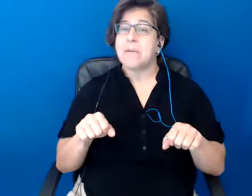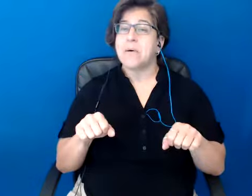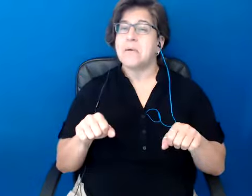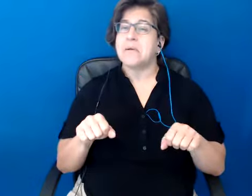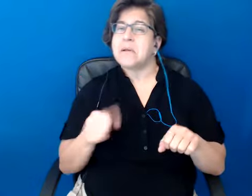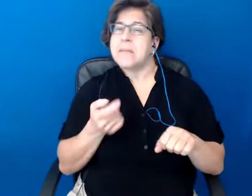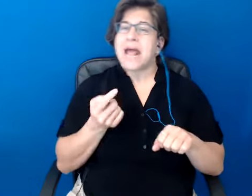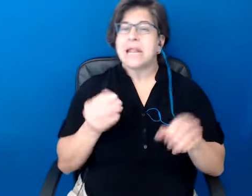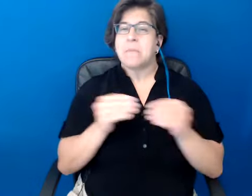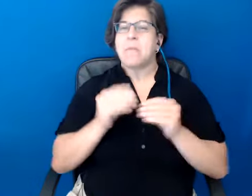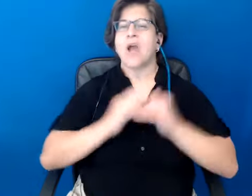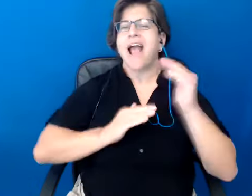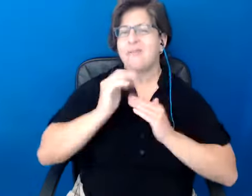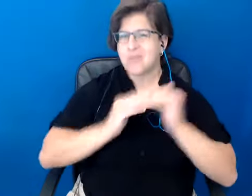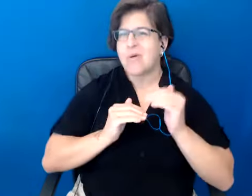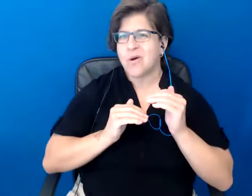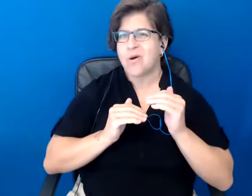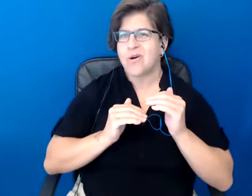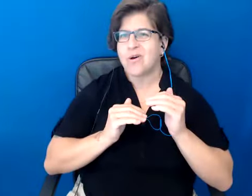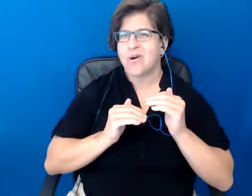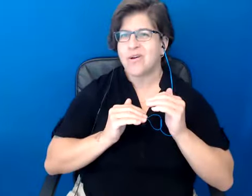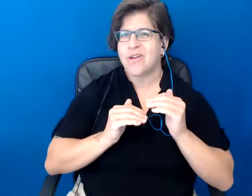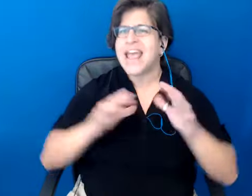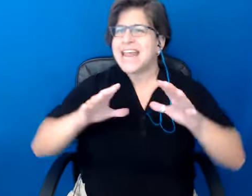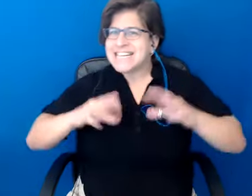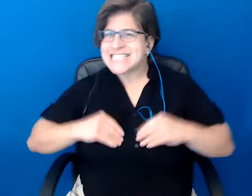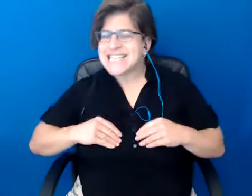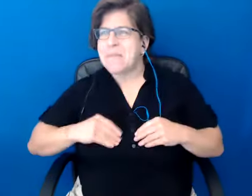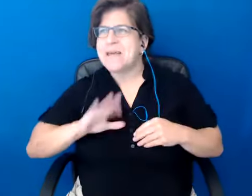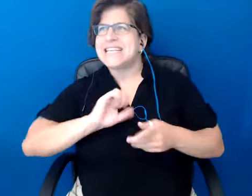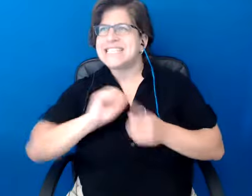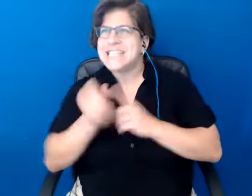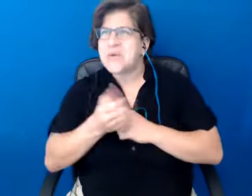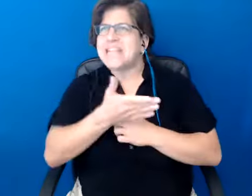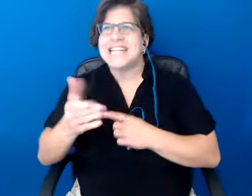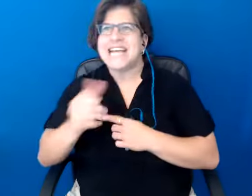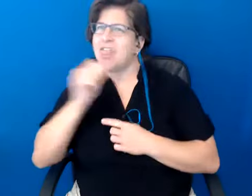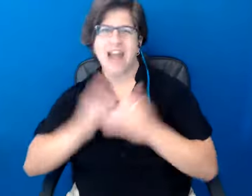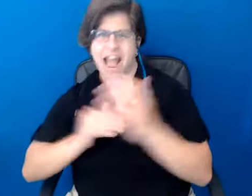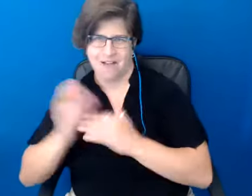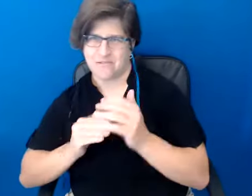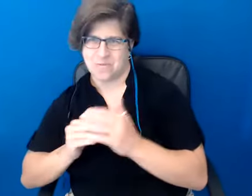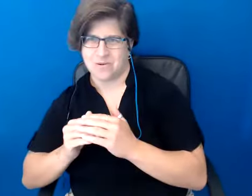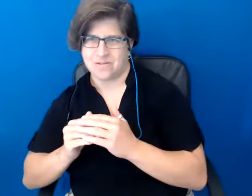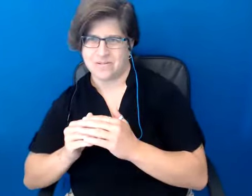I have been able to be a little bit more comfortable with